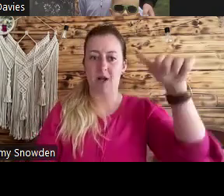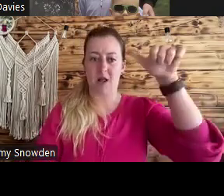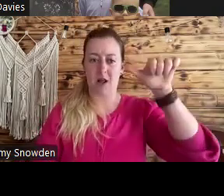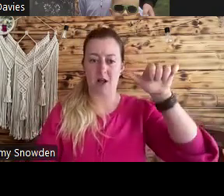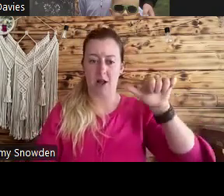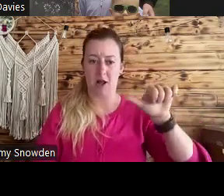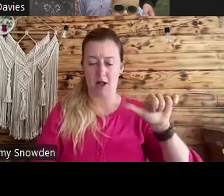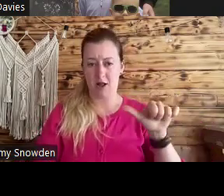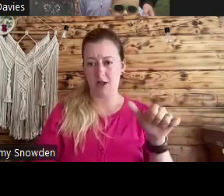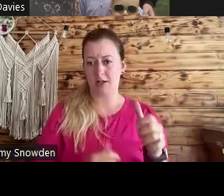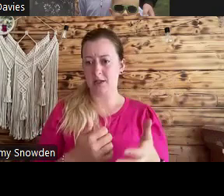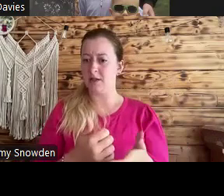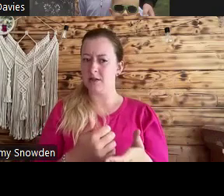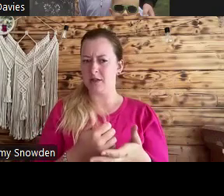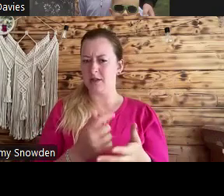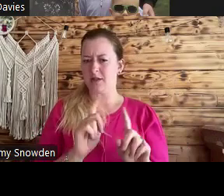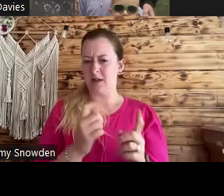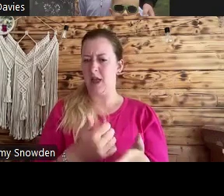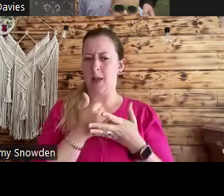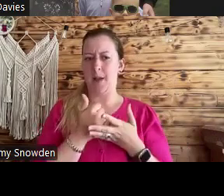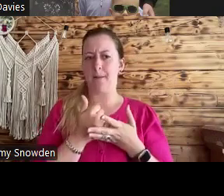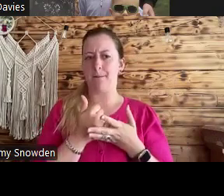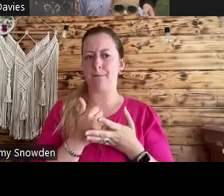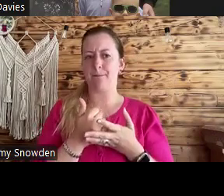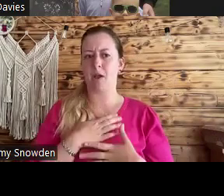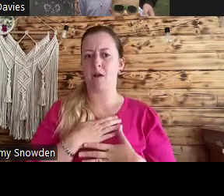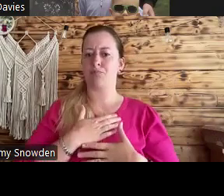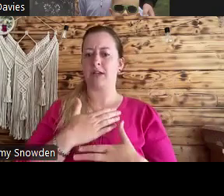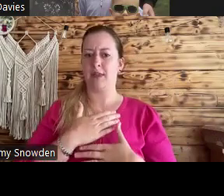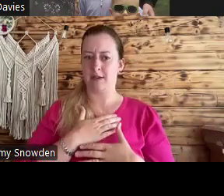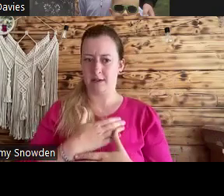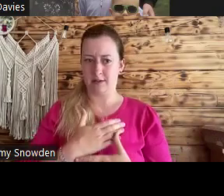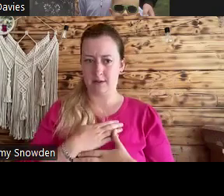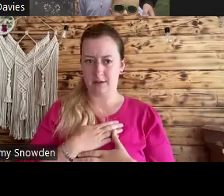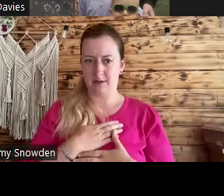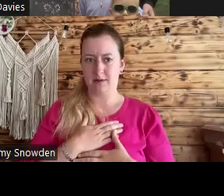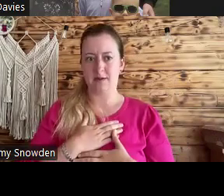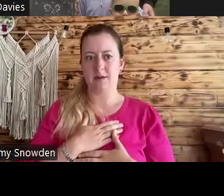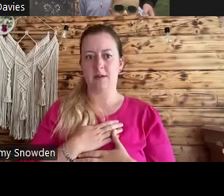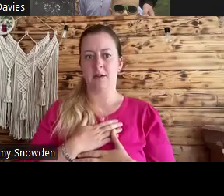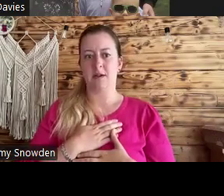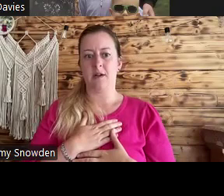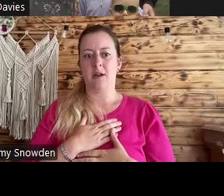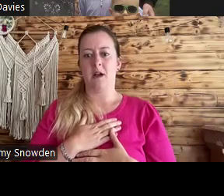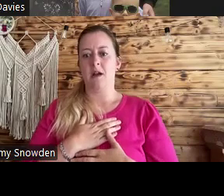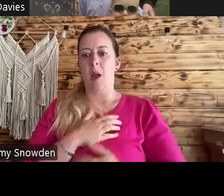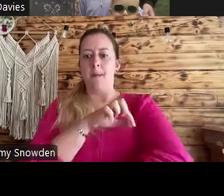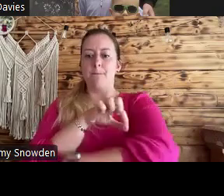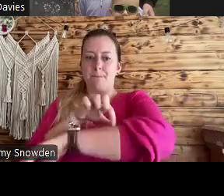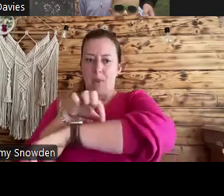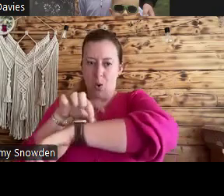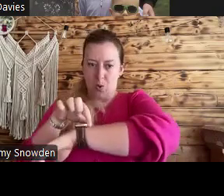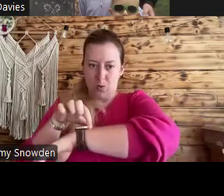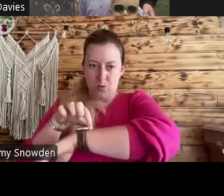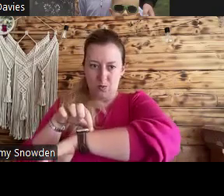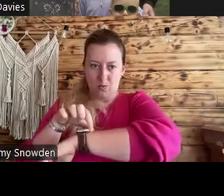respiratory issues. There's even gut health mentioned there. I would definitely recommend that you do your own research on